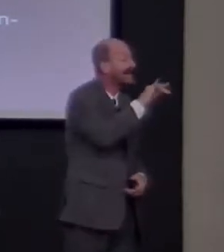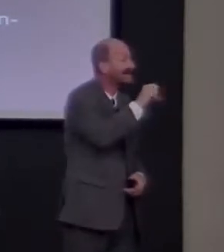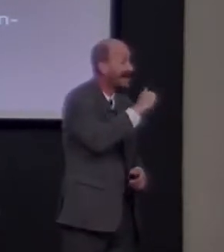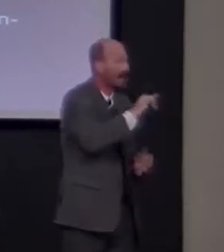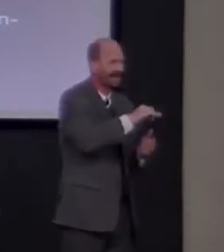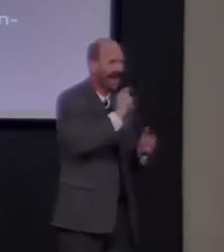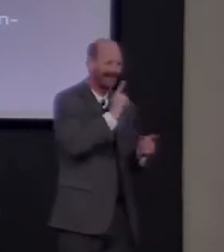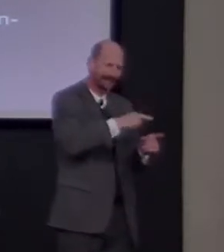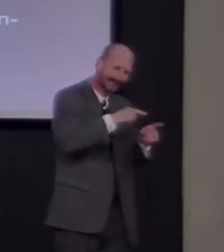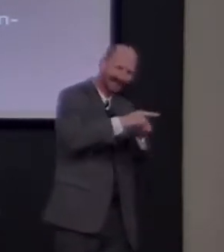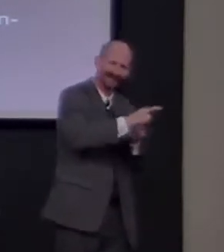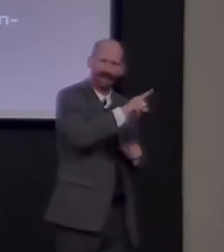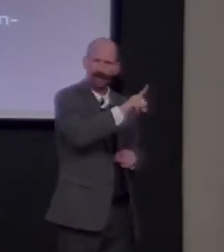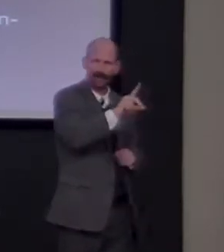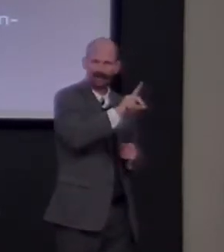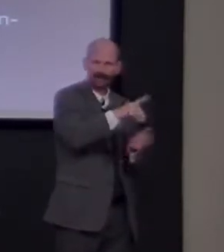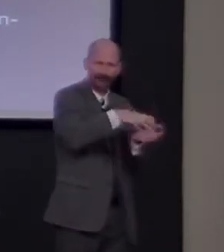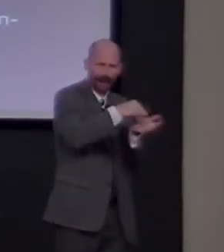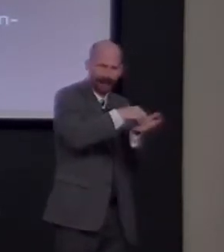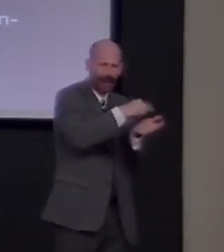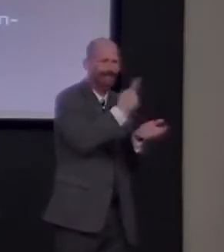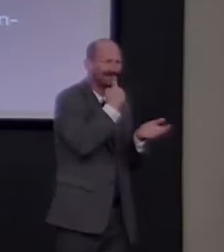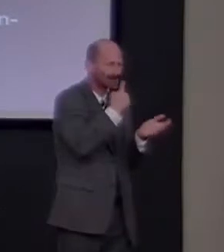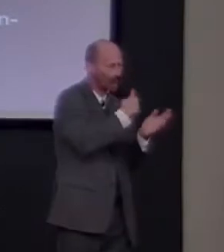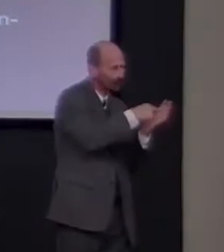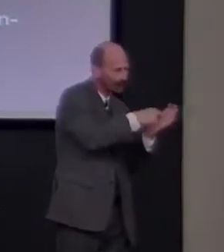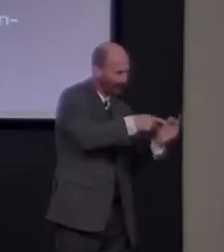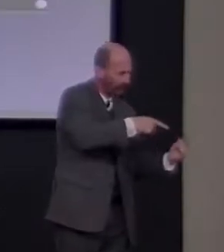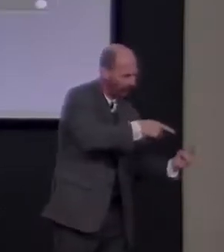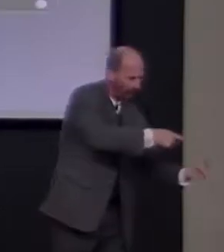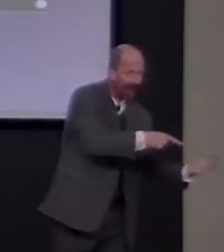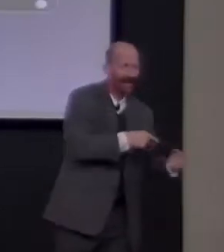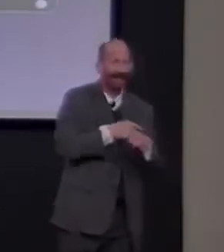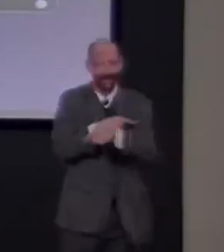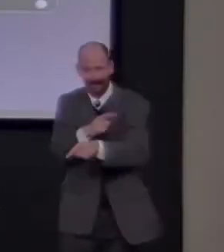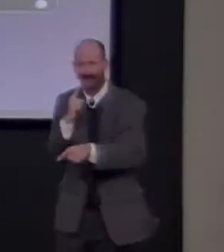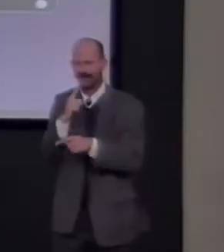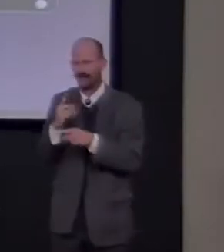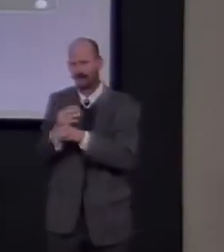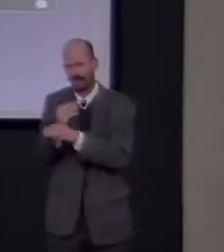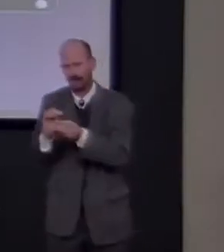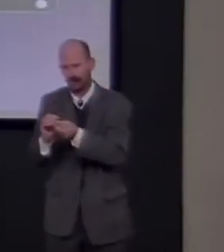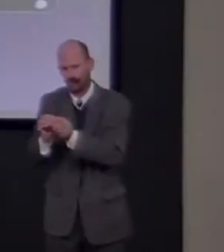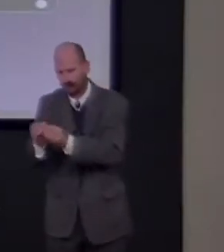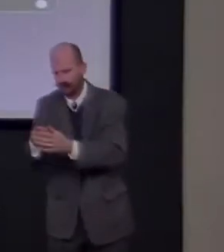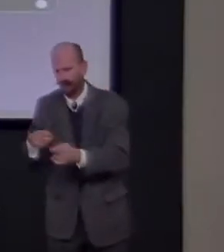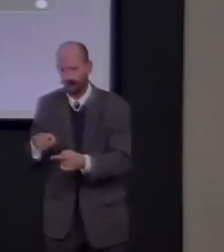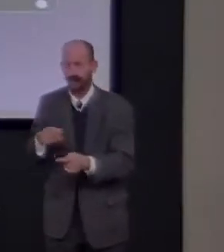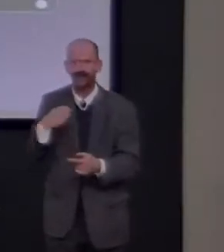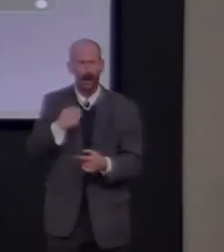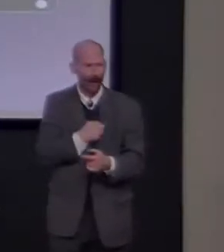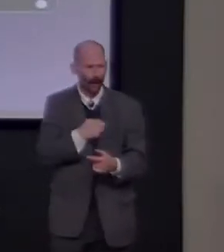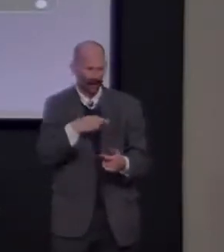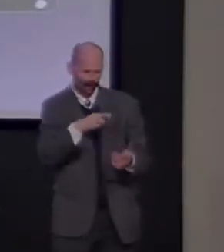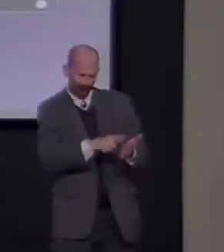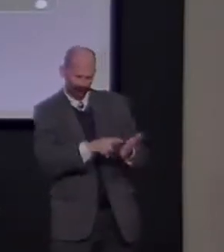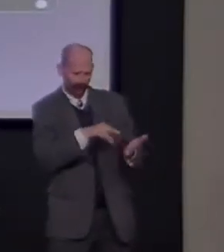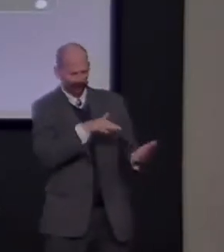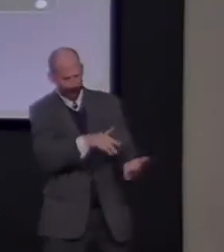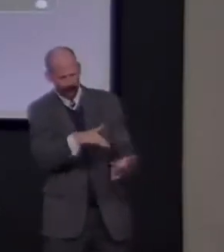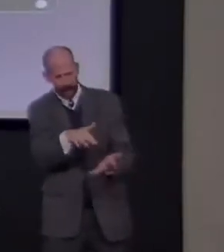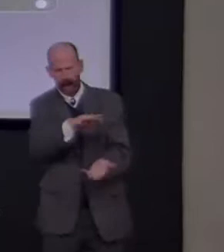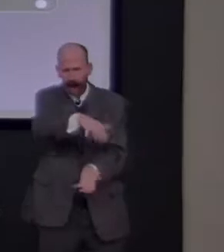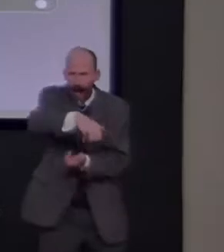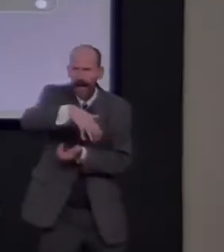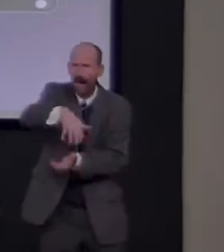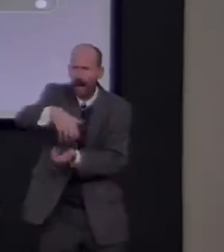learning difficulty in the domain of acquiring reading skills. So we collected a lot of data from these participants, and I don't want to go on and on